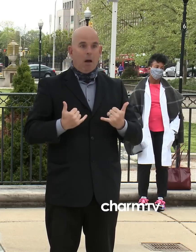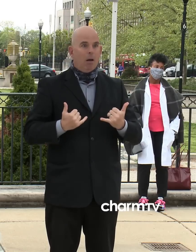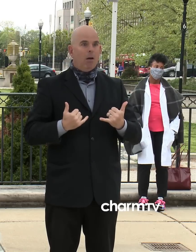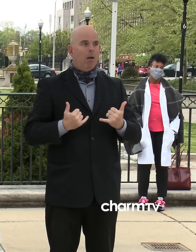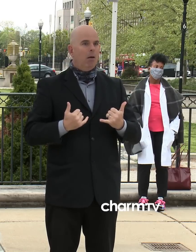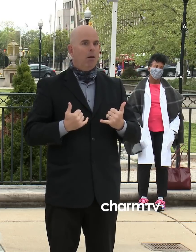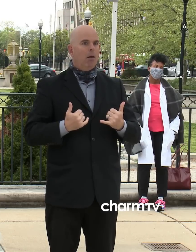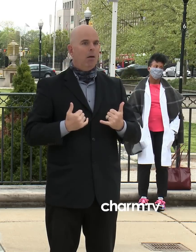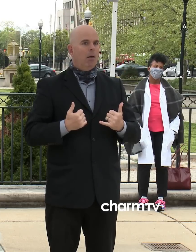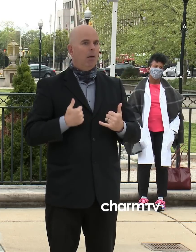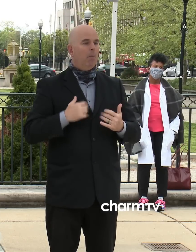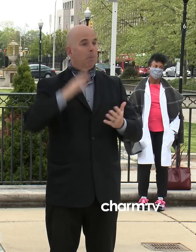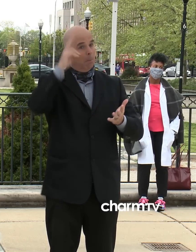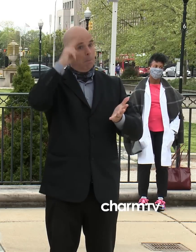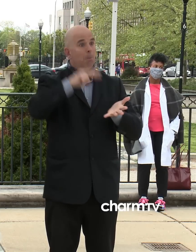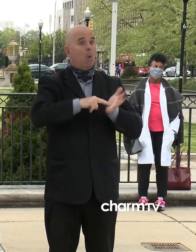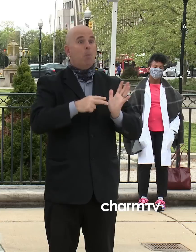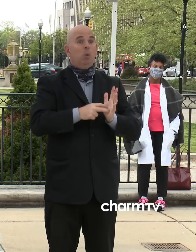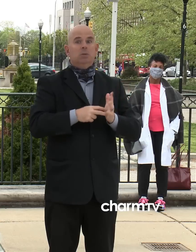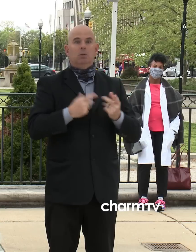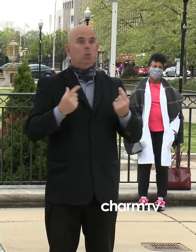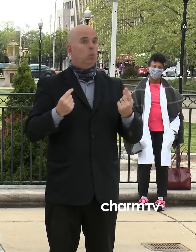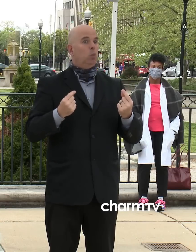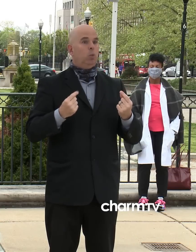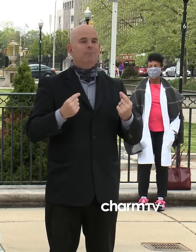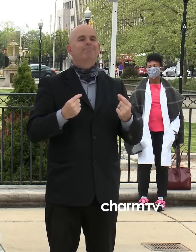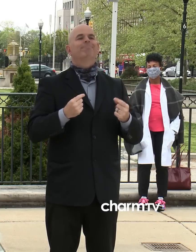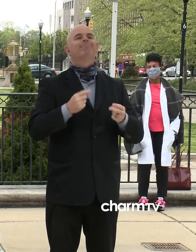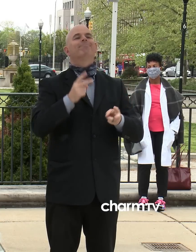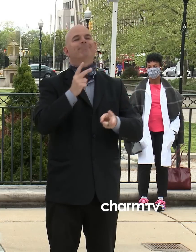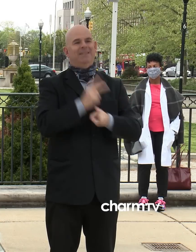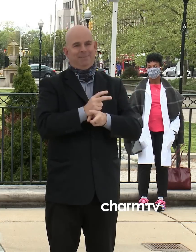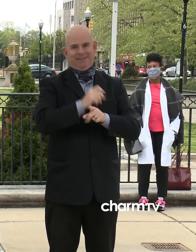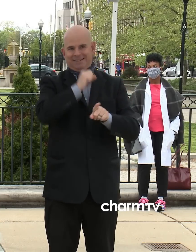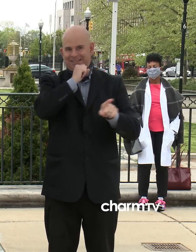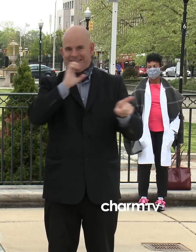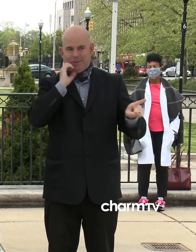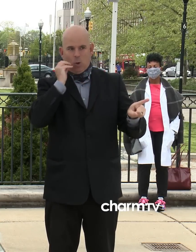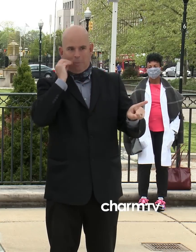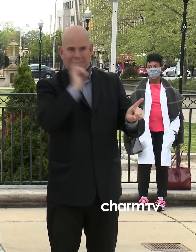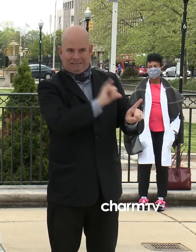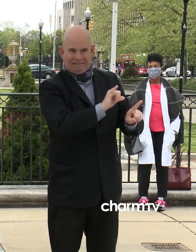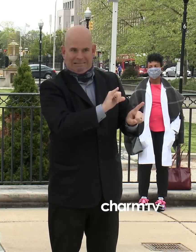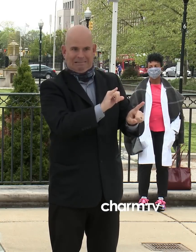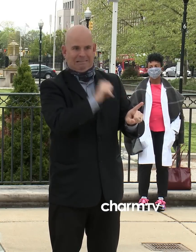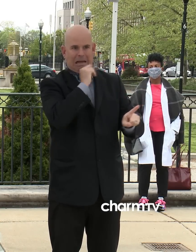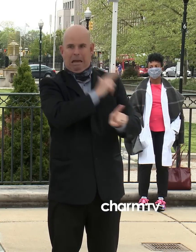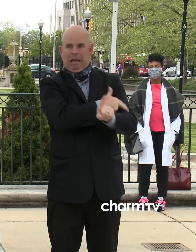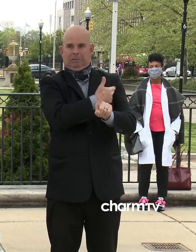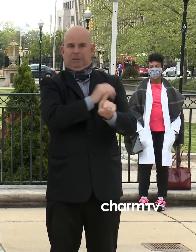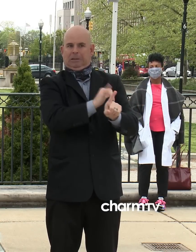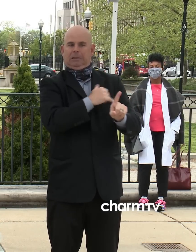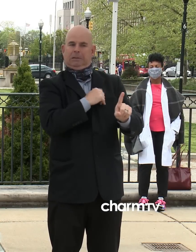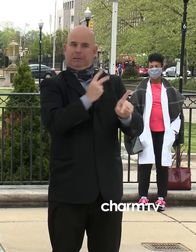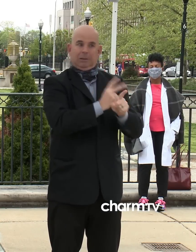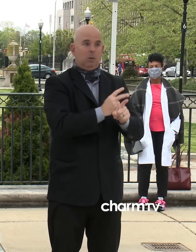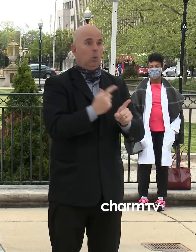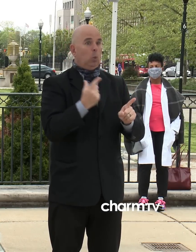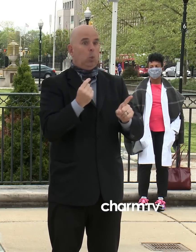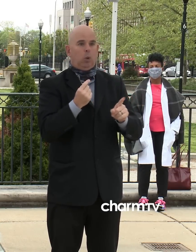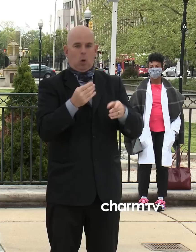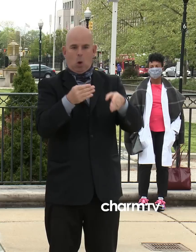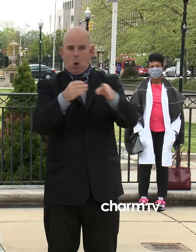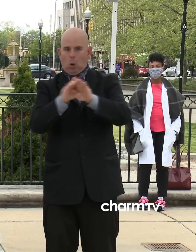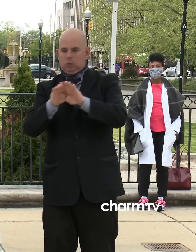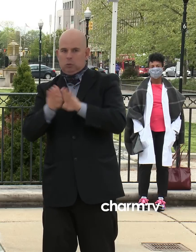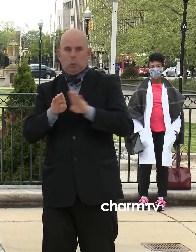been more clear. Keep our seniors at home and out of the hospital. With the closure of the senior centers and social distancing in